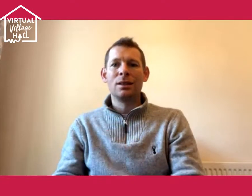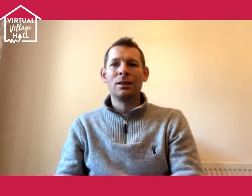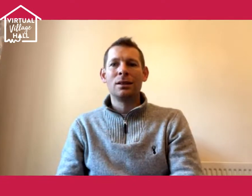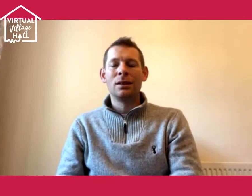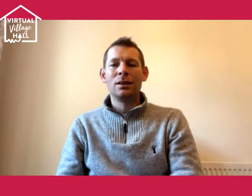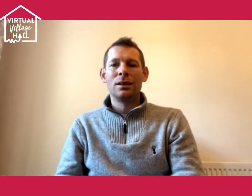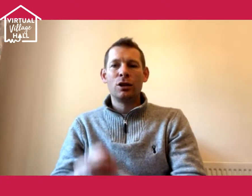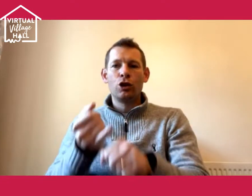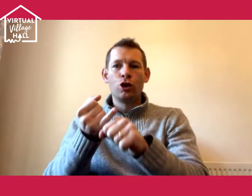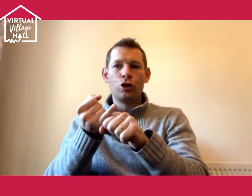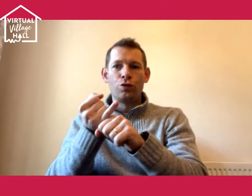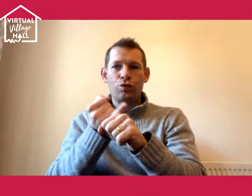grey,